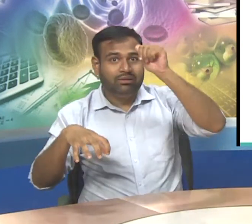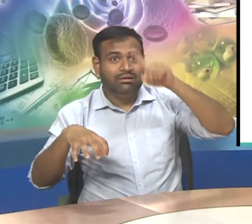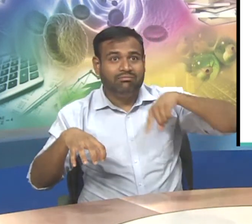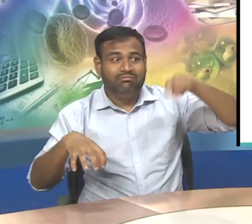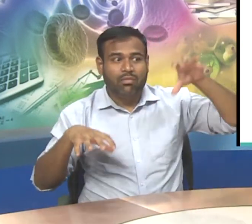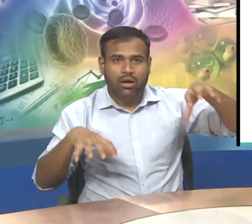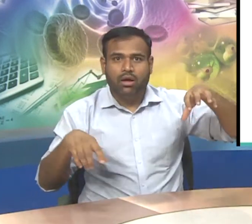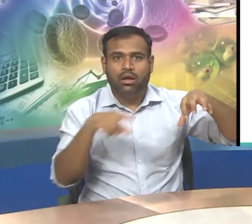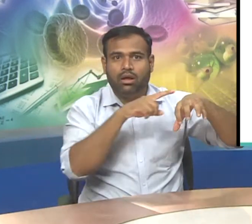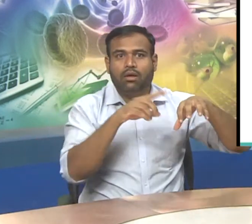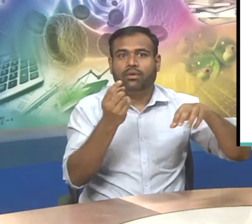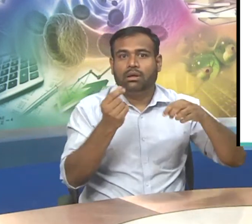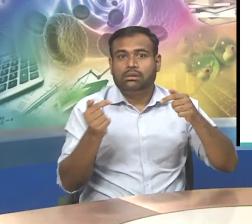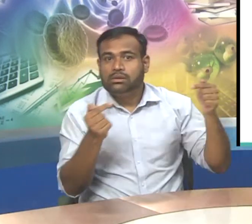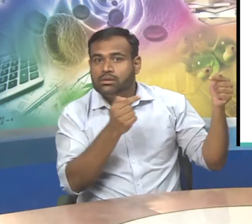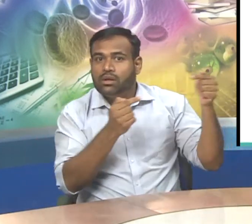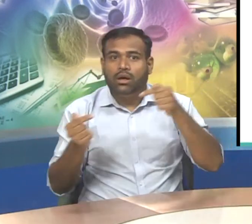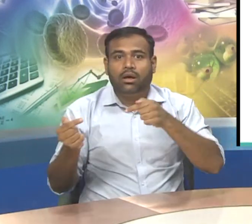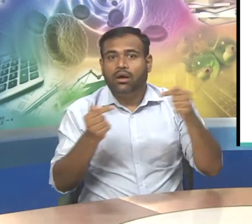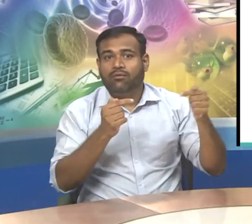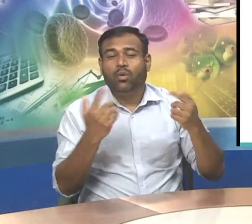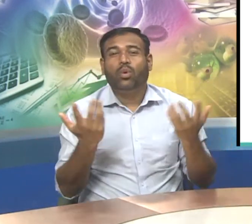and also for creating tension between